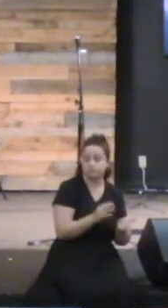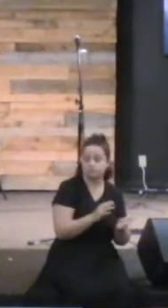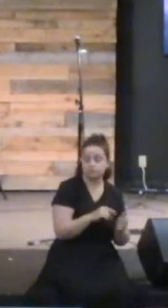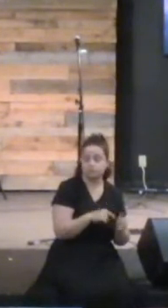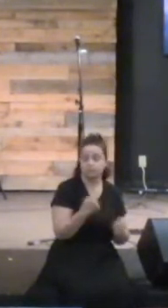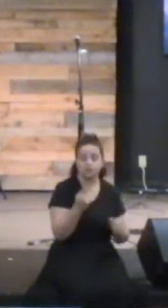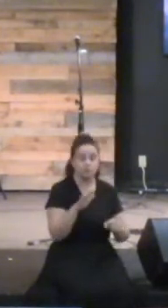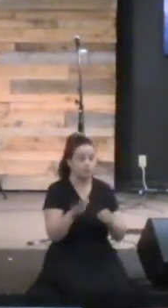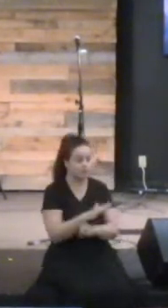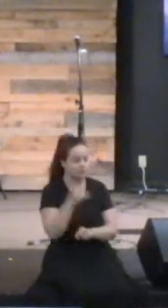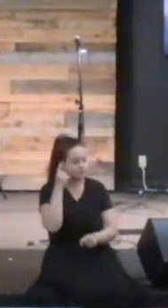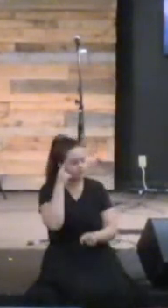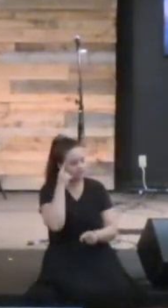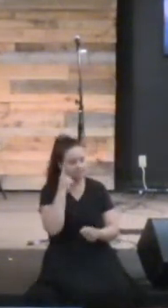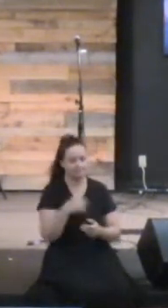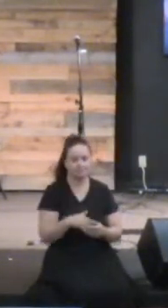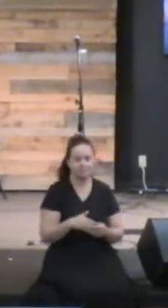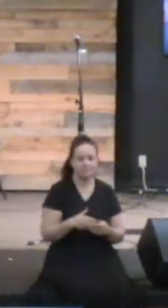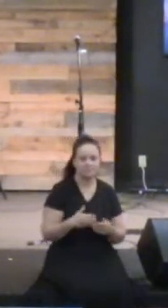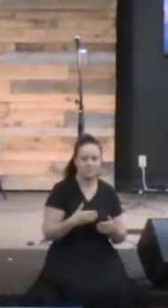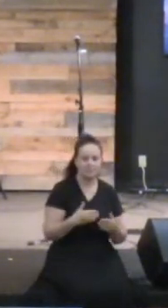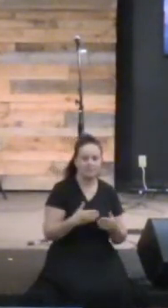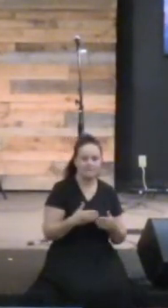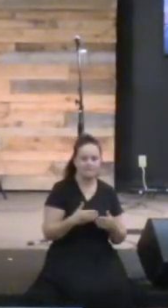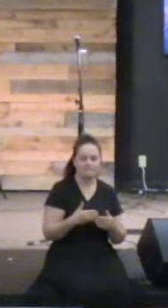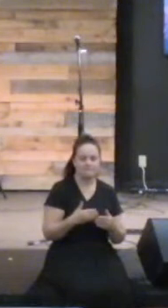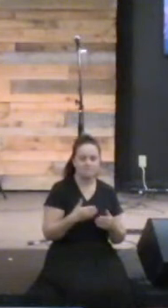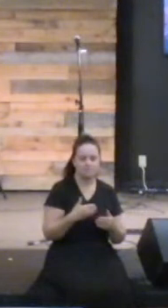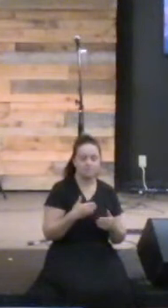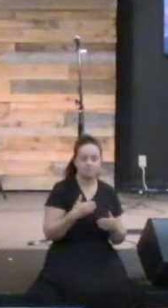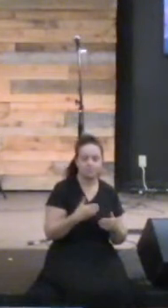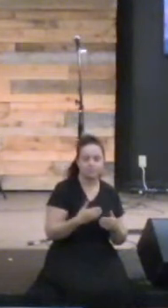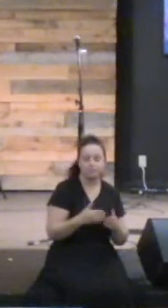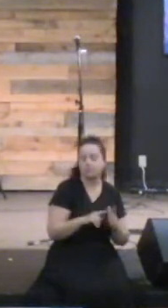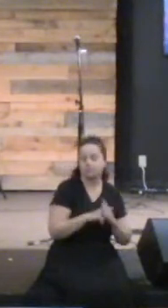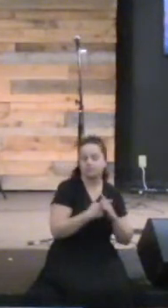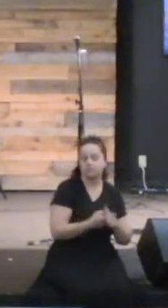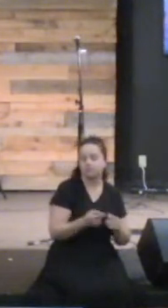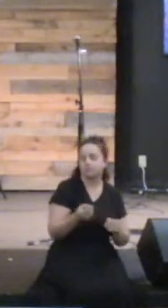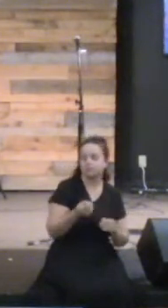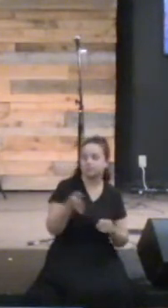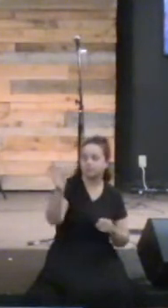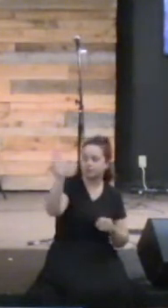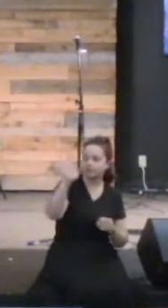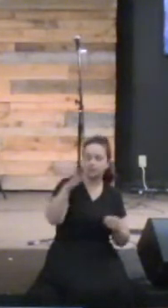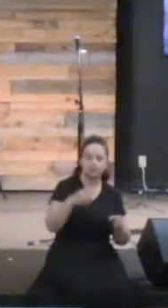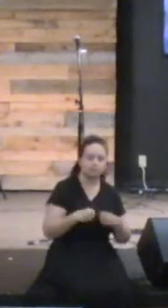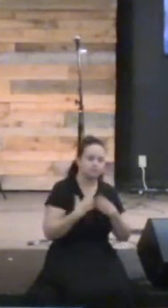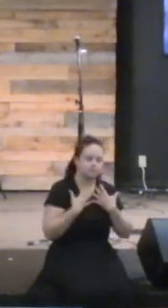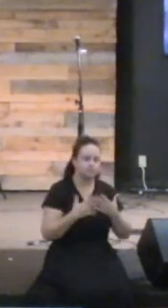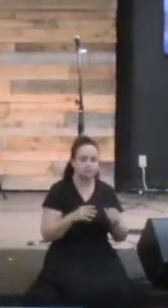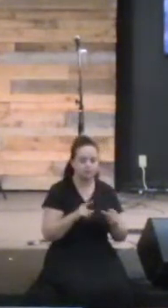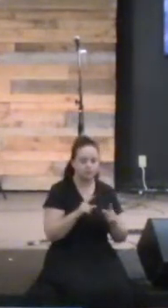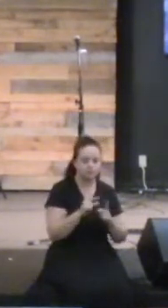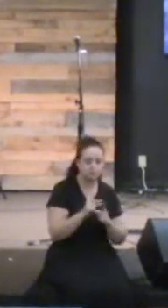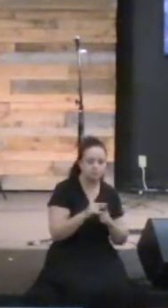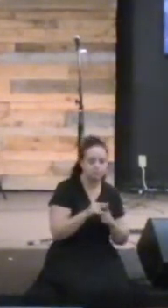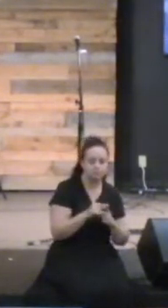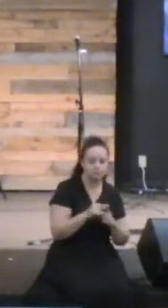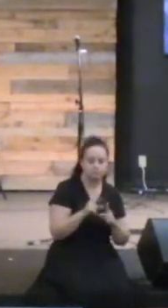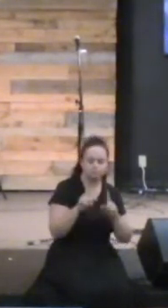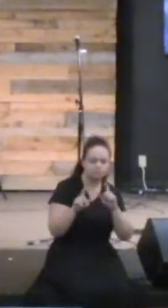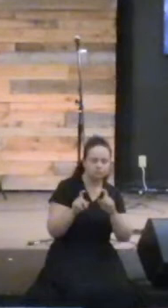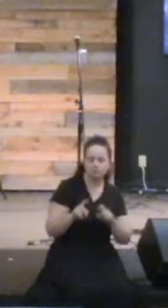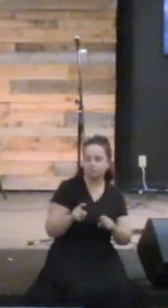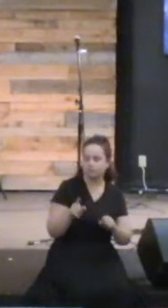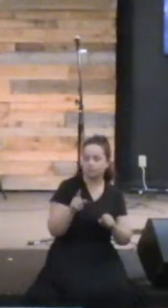near the very beginning of God's inspired text um a question is asked and it feels